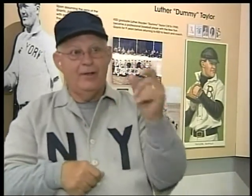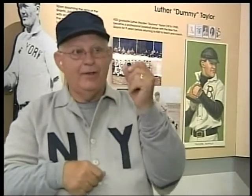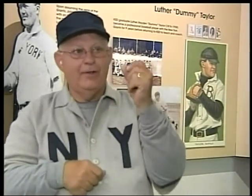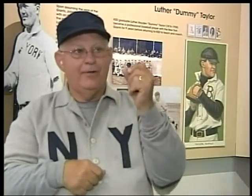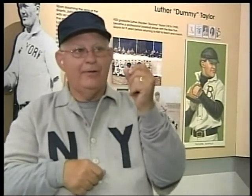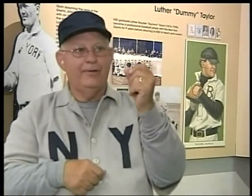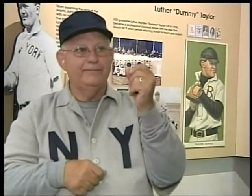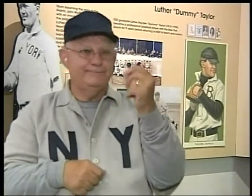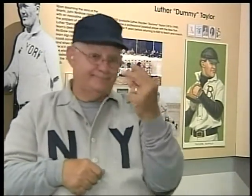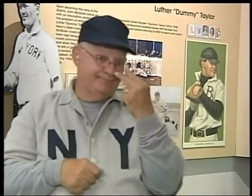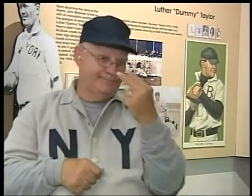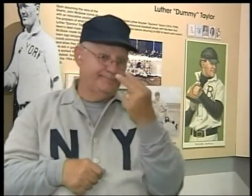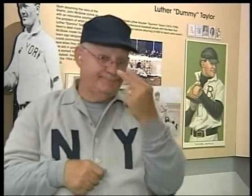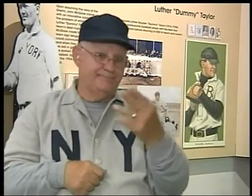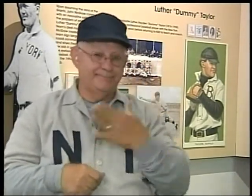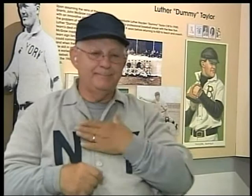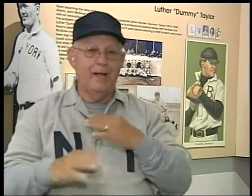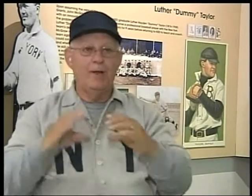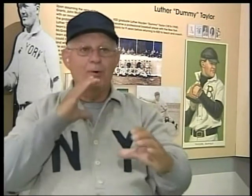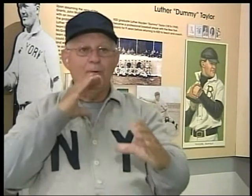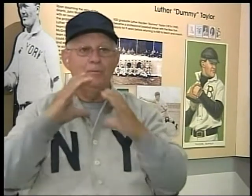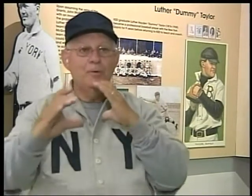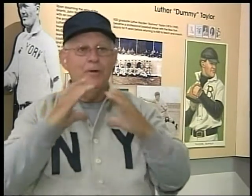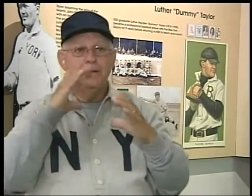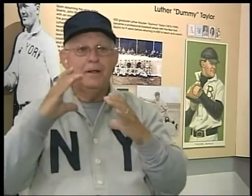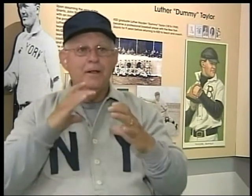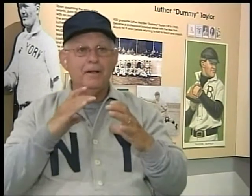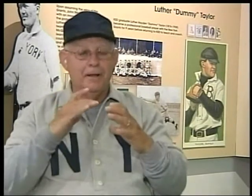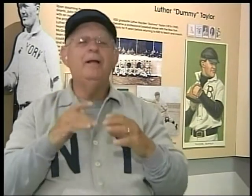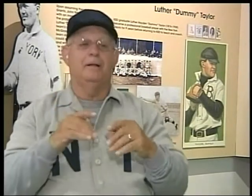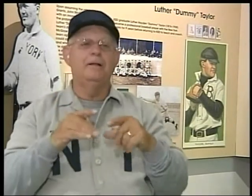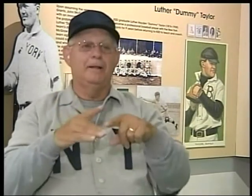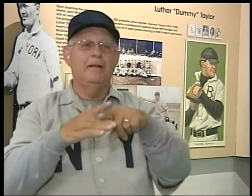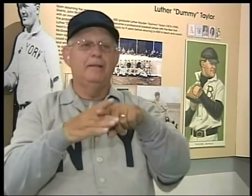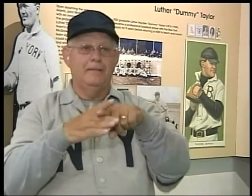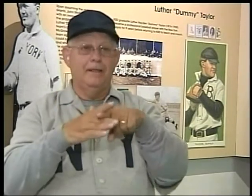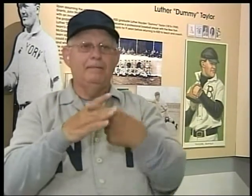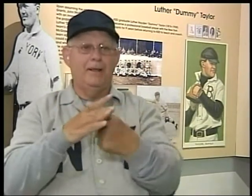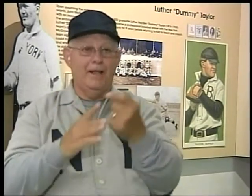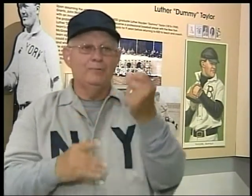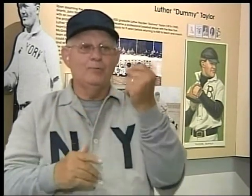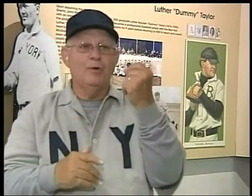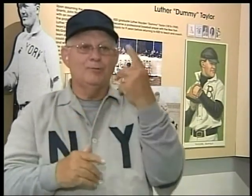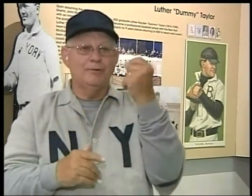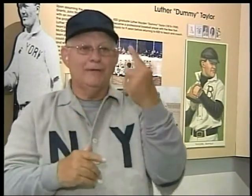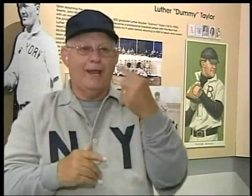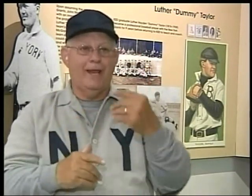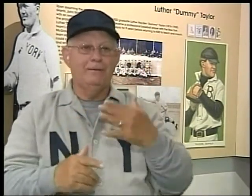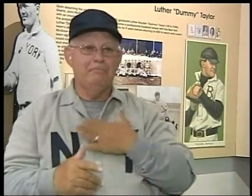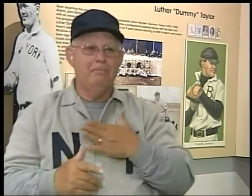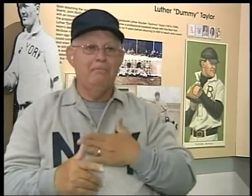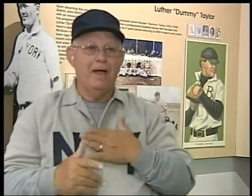getting their, so they could understand my communication, they began to understand